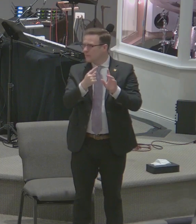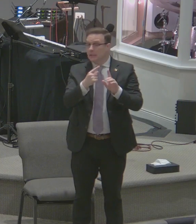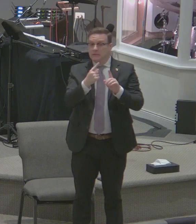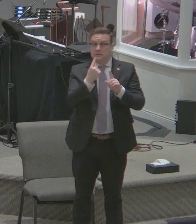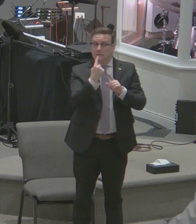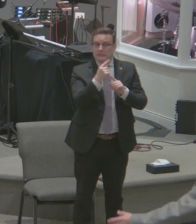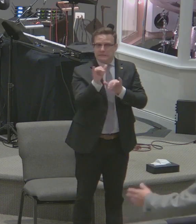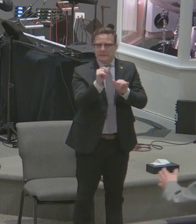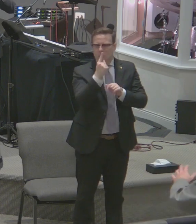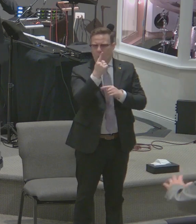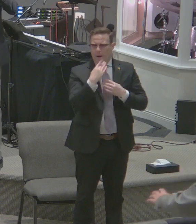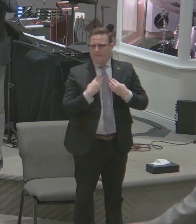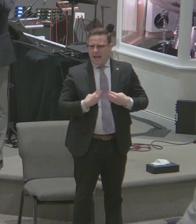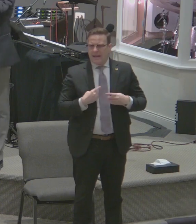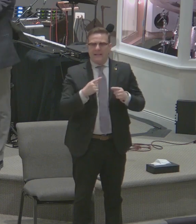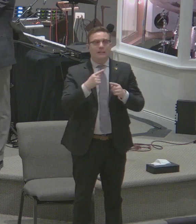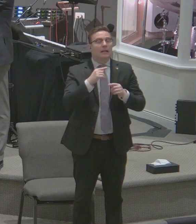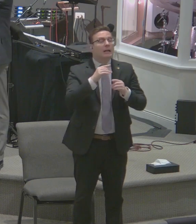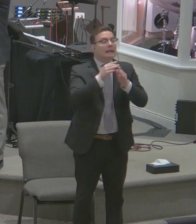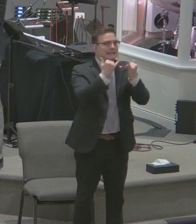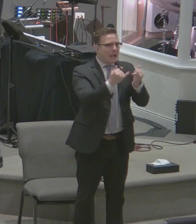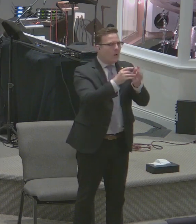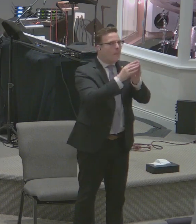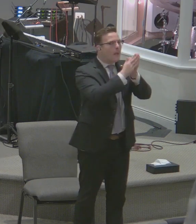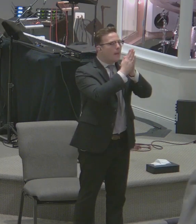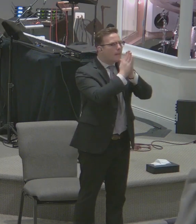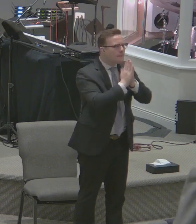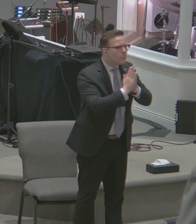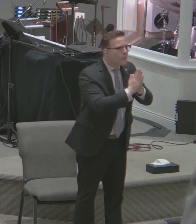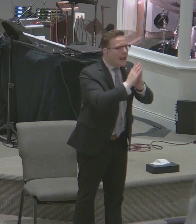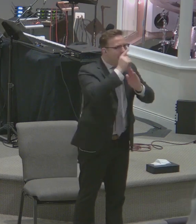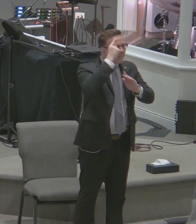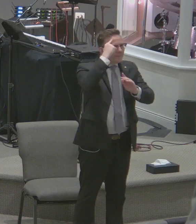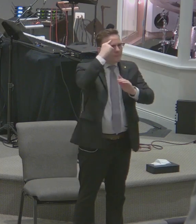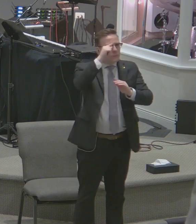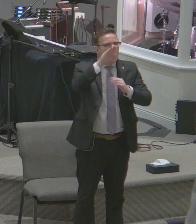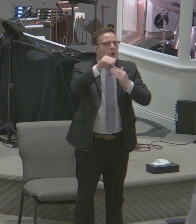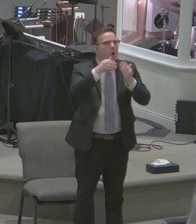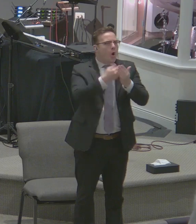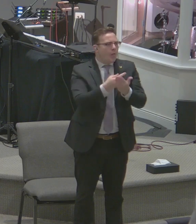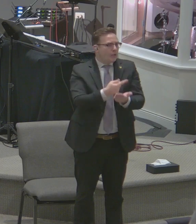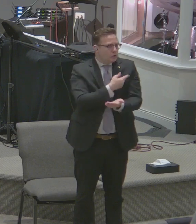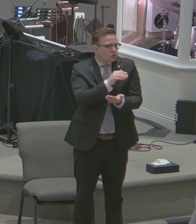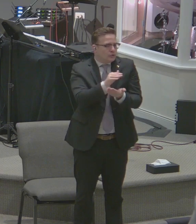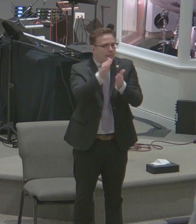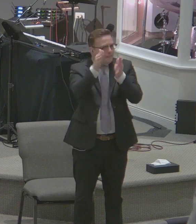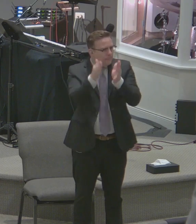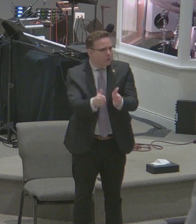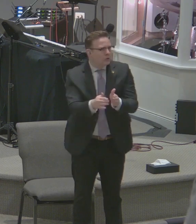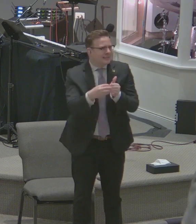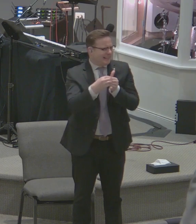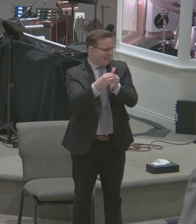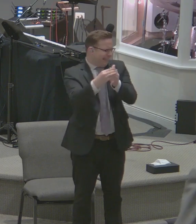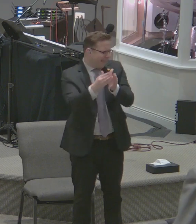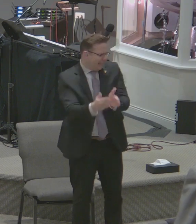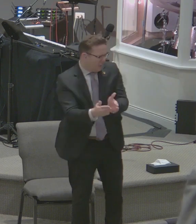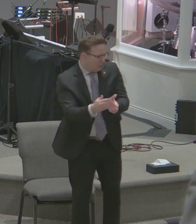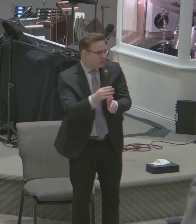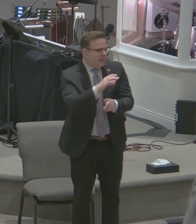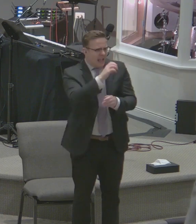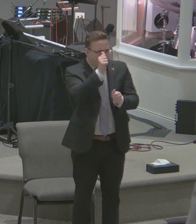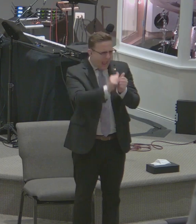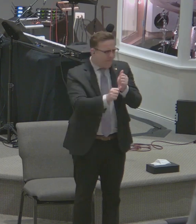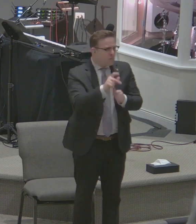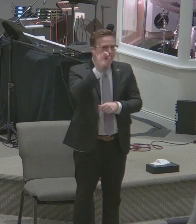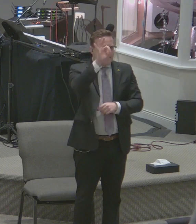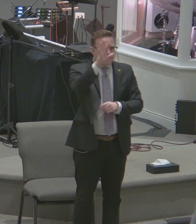as one body, would you pray for the shepherds and overseers of this church, every